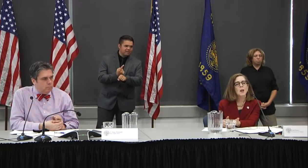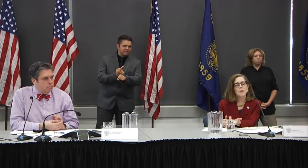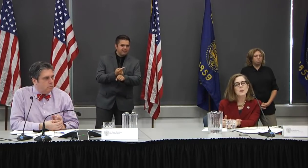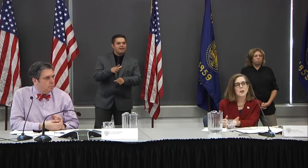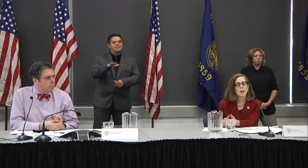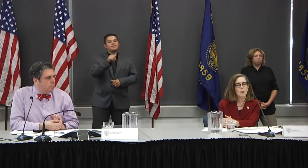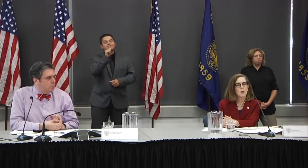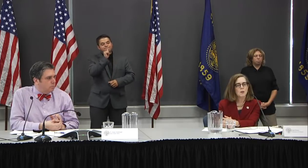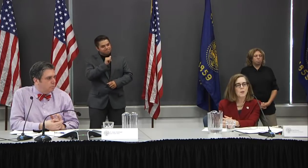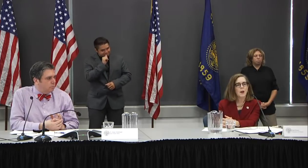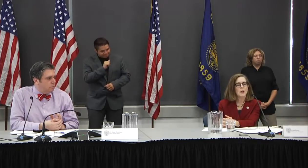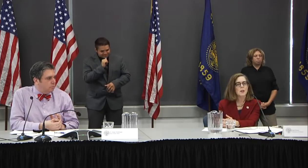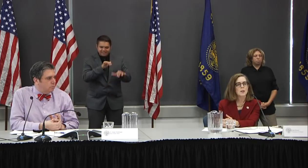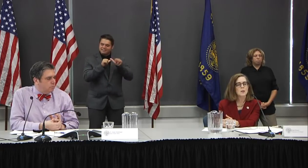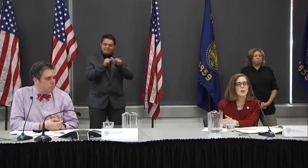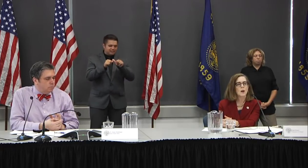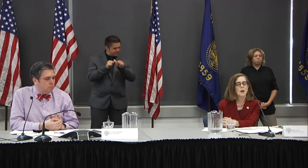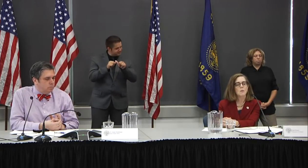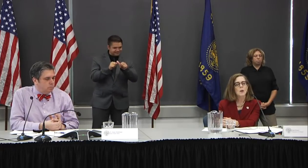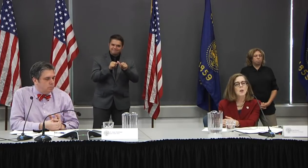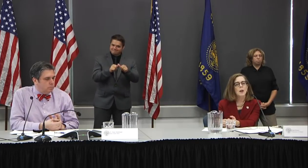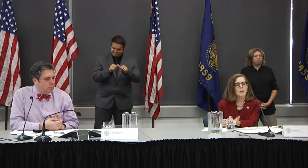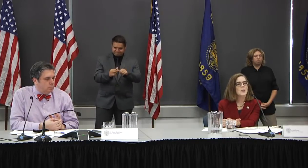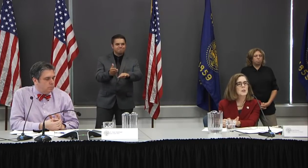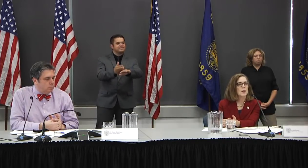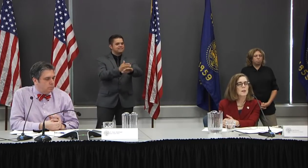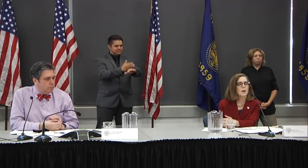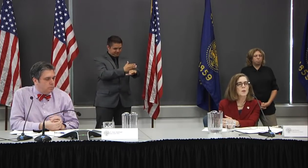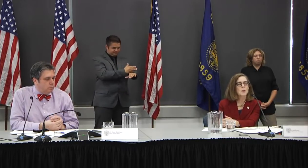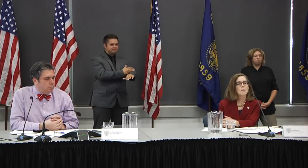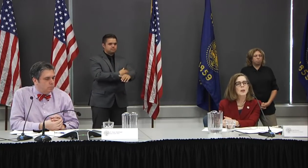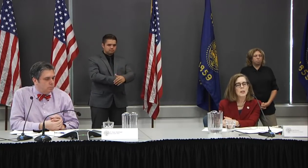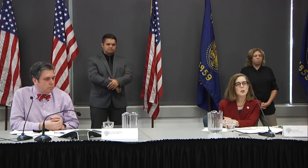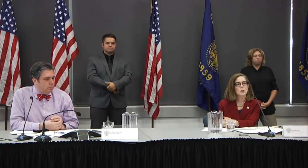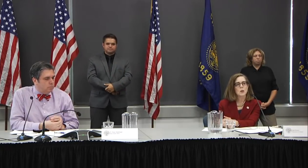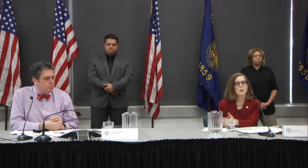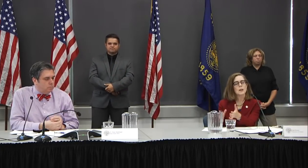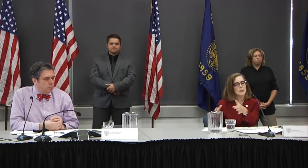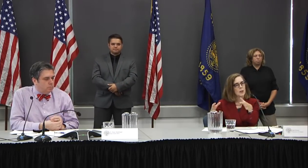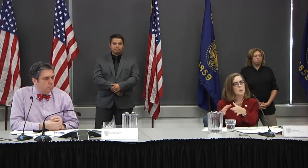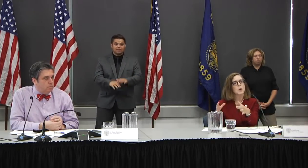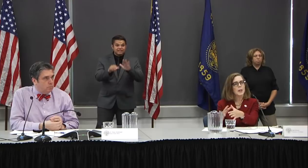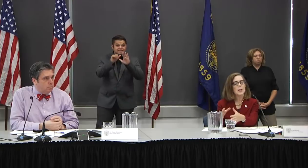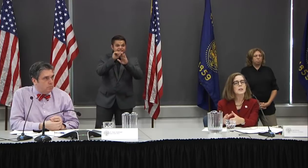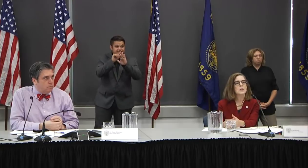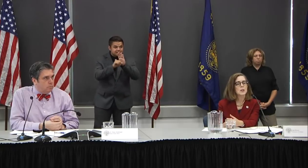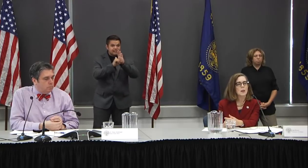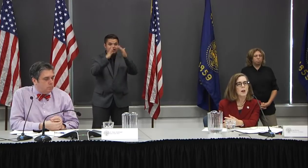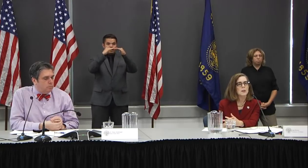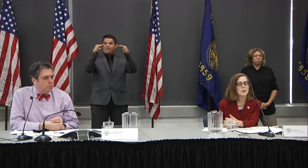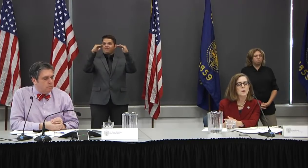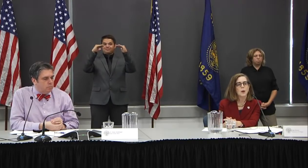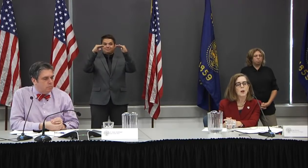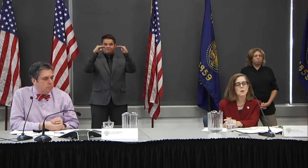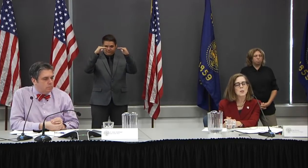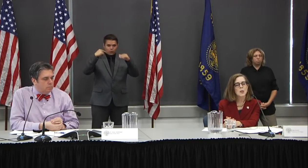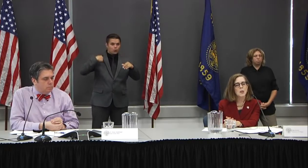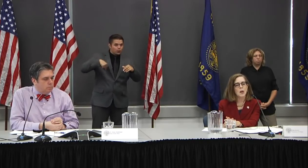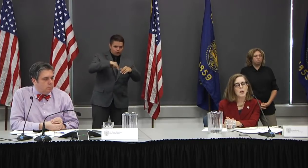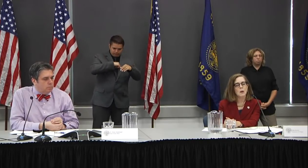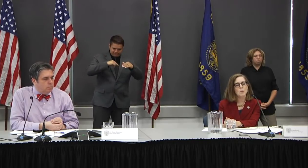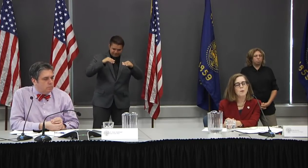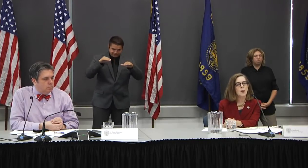efforts. And the second part of that is at the state level, making sure, as I said, we're connecting the dots